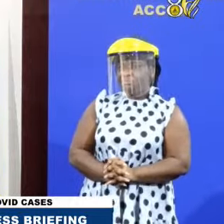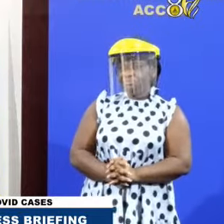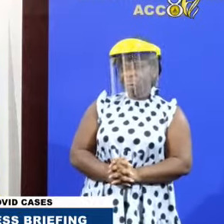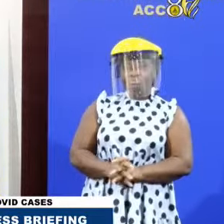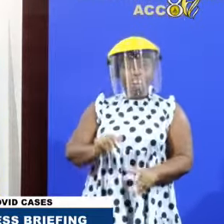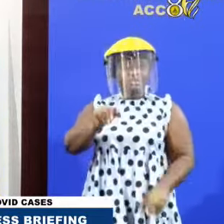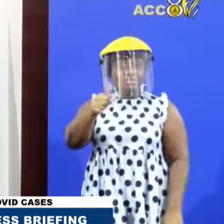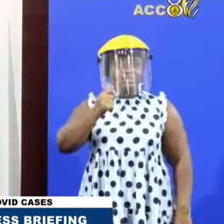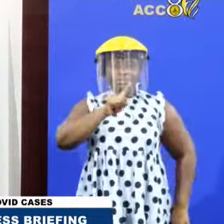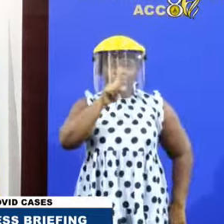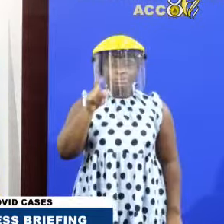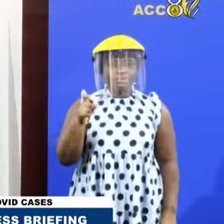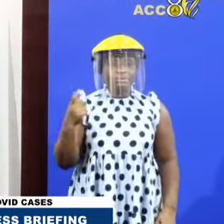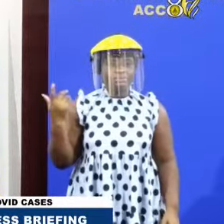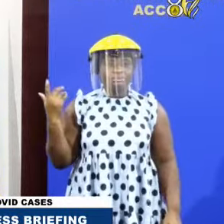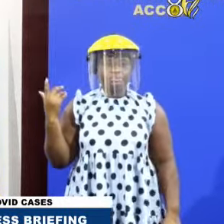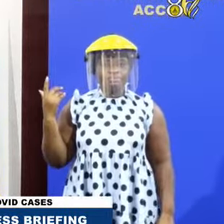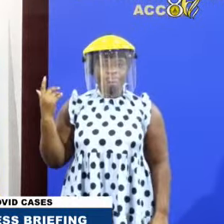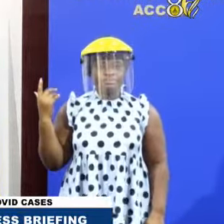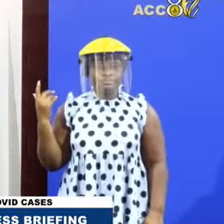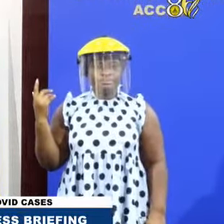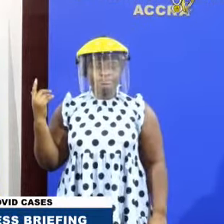Are there any further questions?